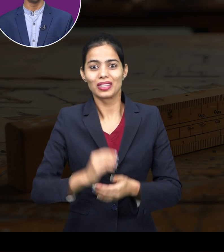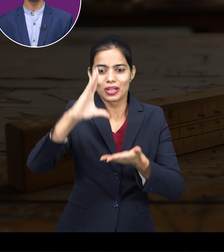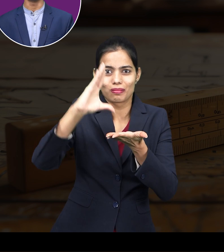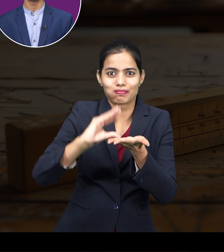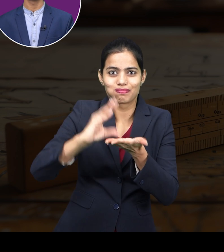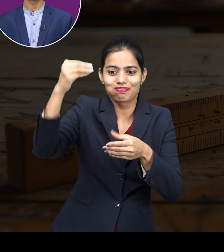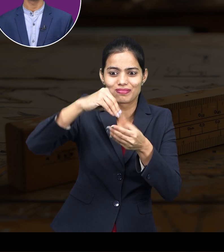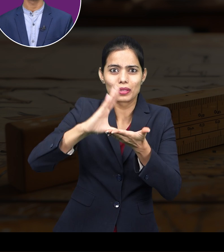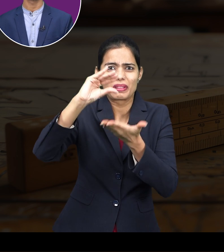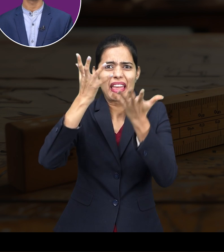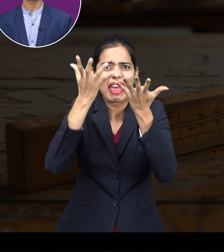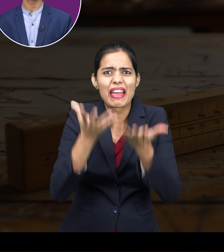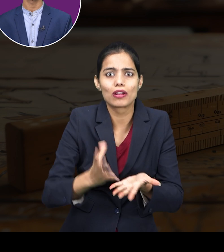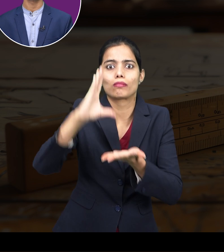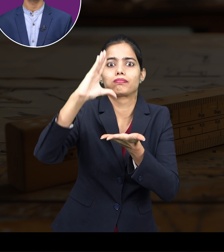Volume.